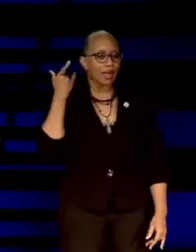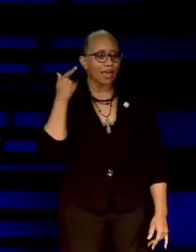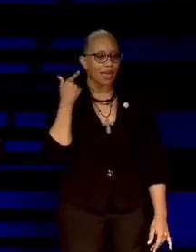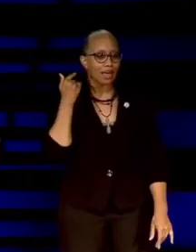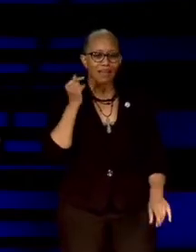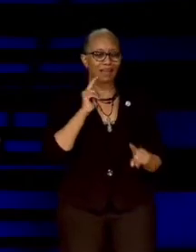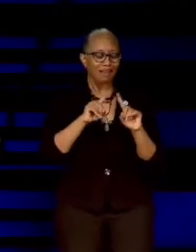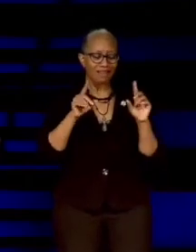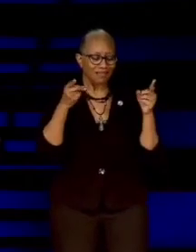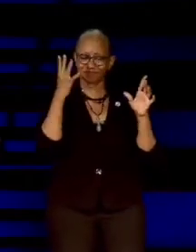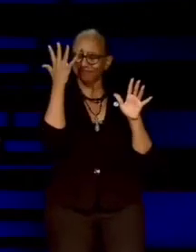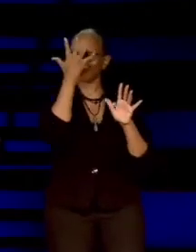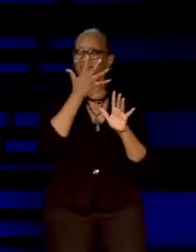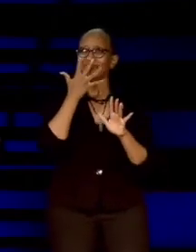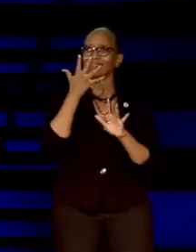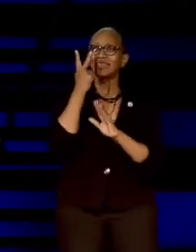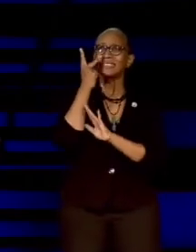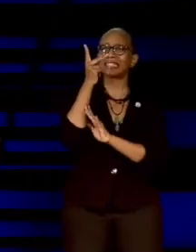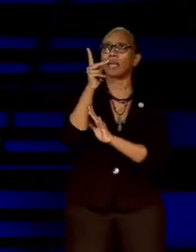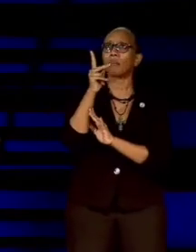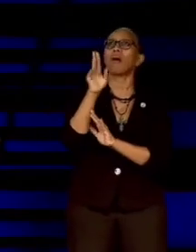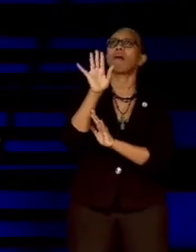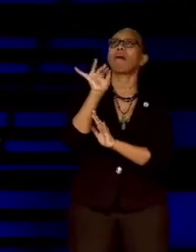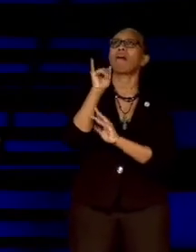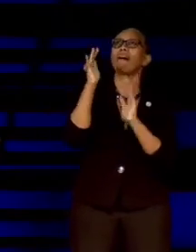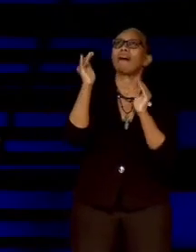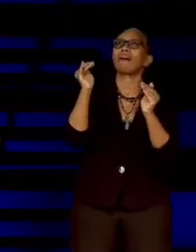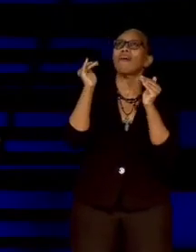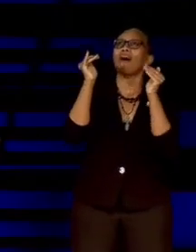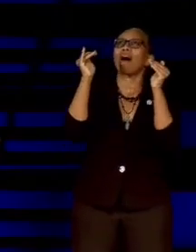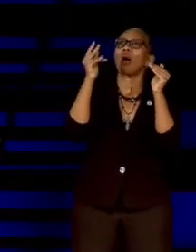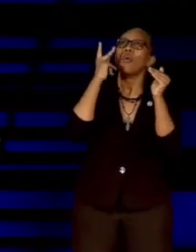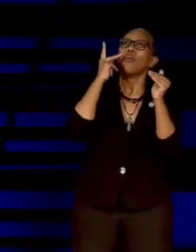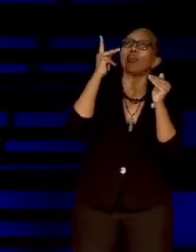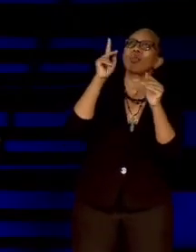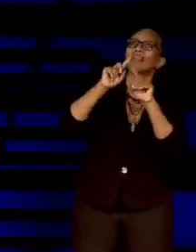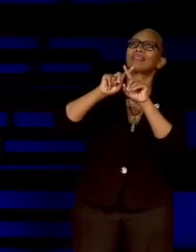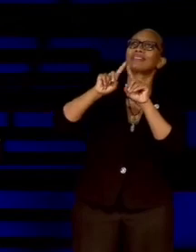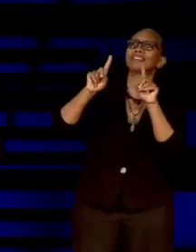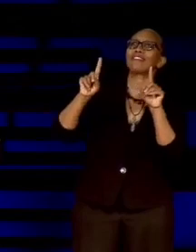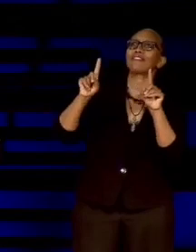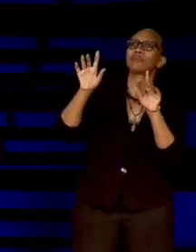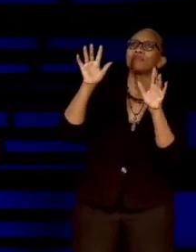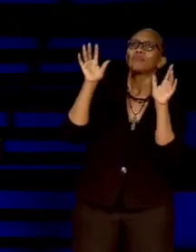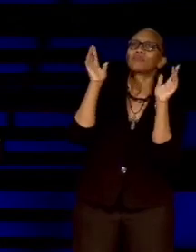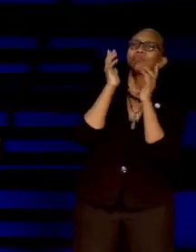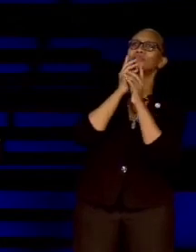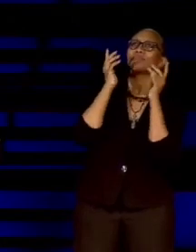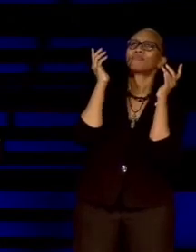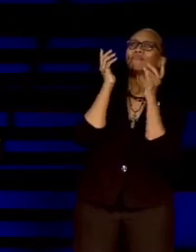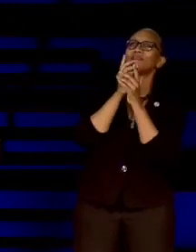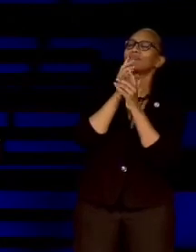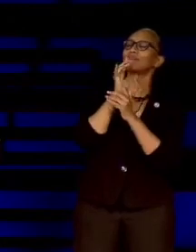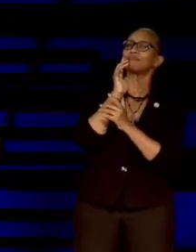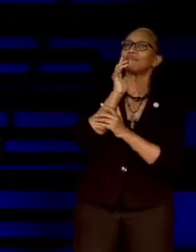him, he looks a little bit different. Mark said it exceeded. Not